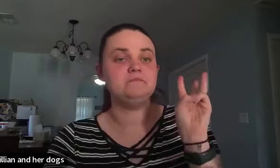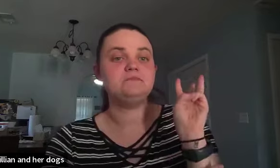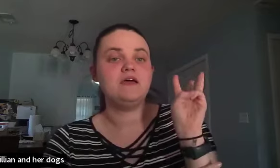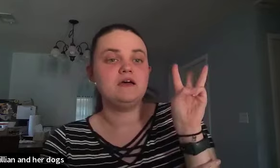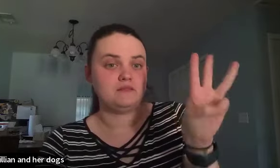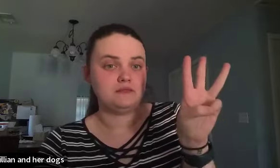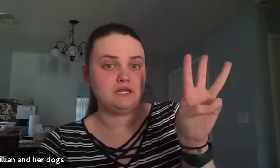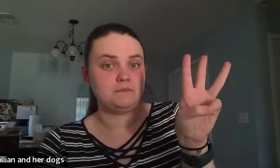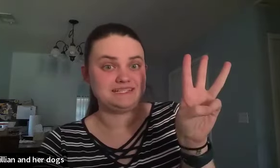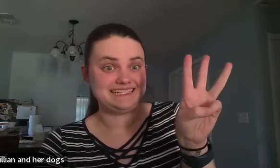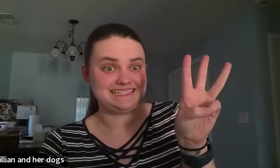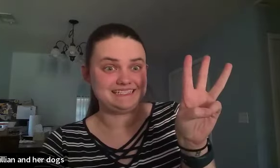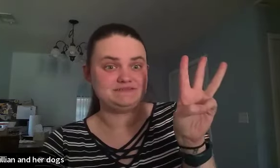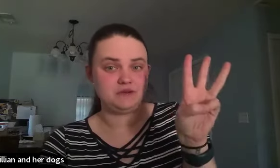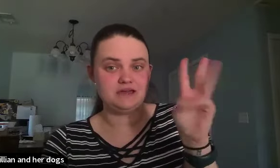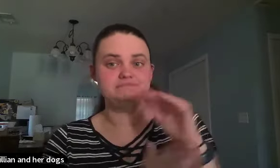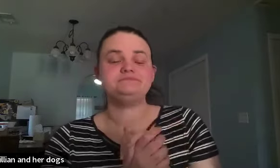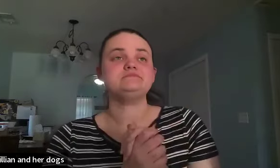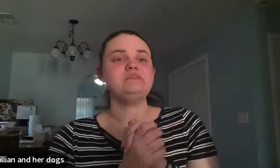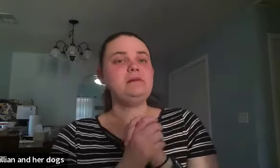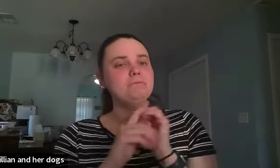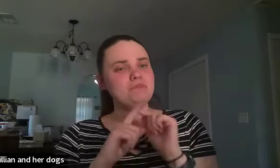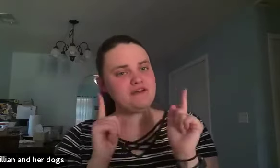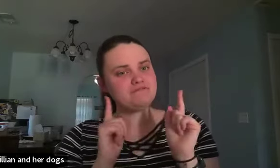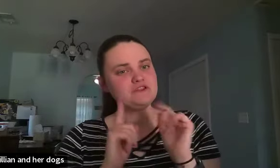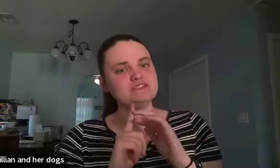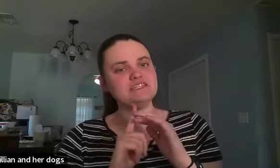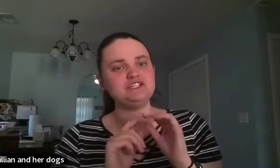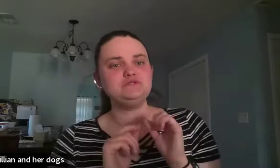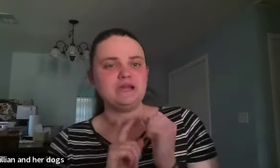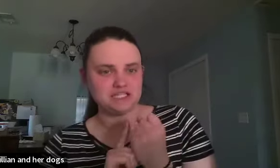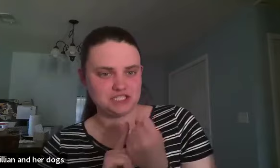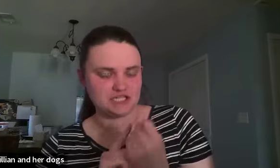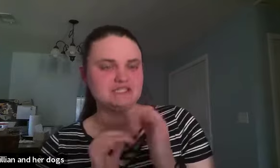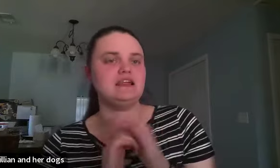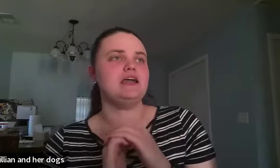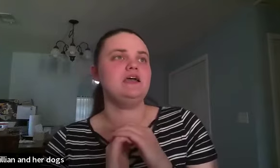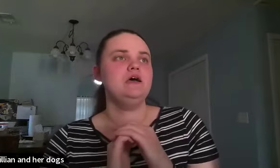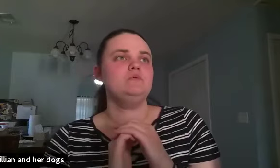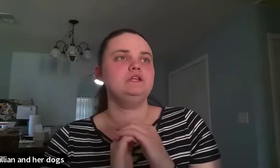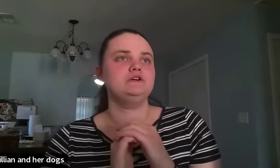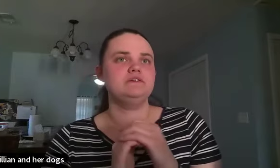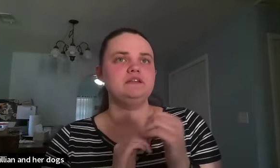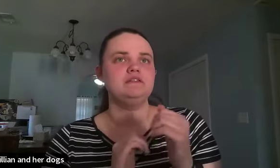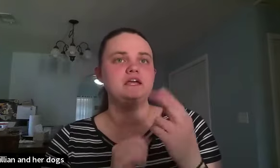tonight. The number 6. Okay. But for those situations, like when you're giving like